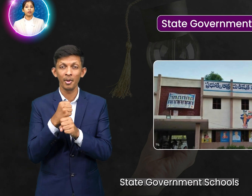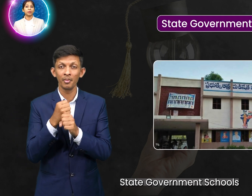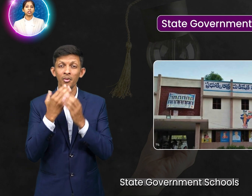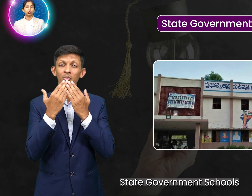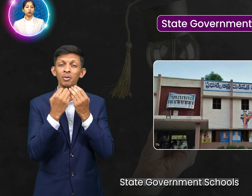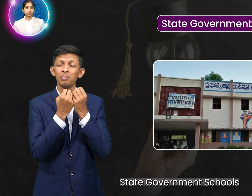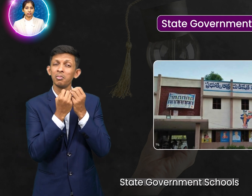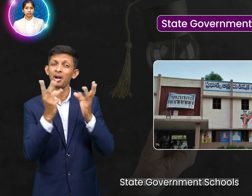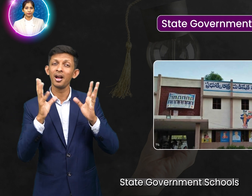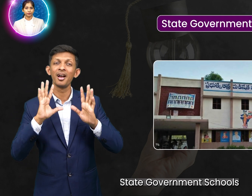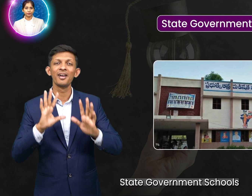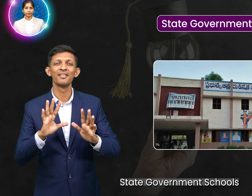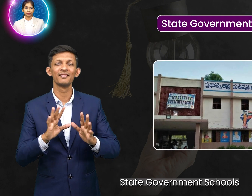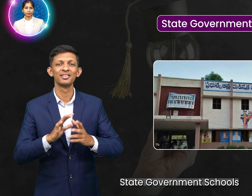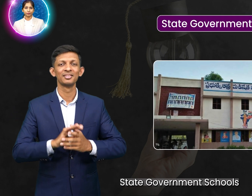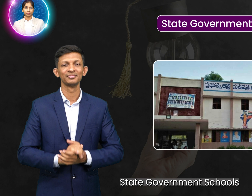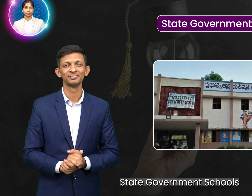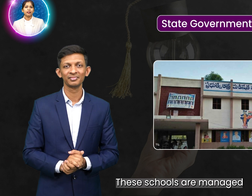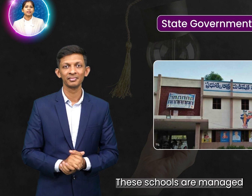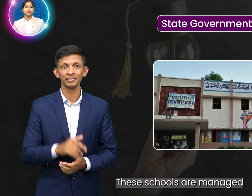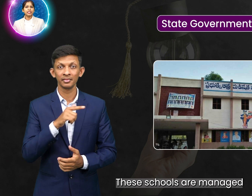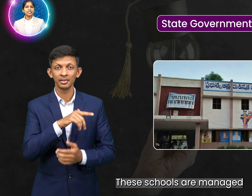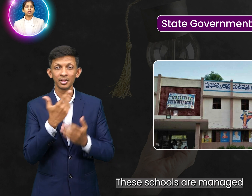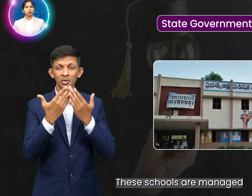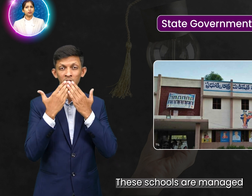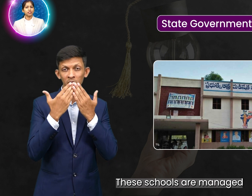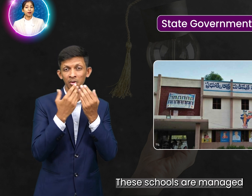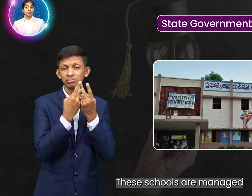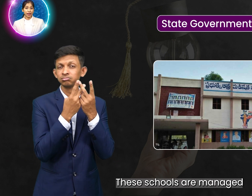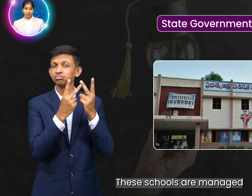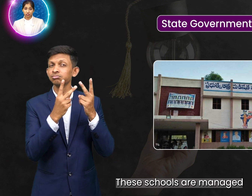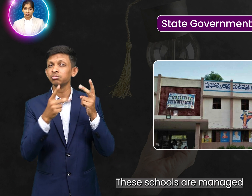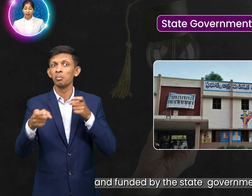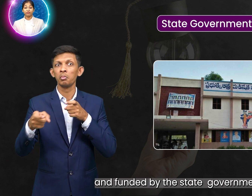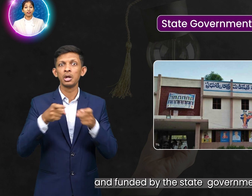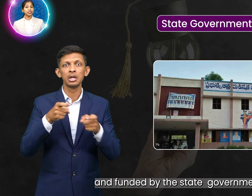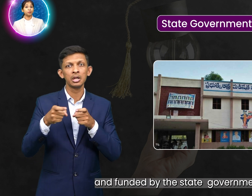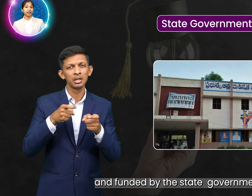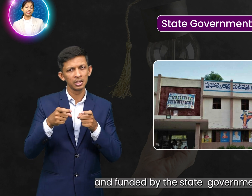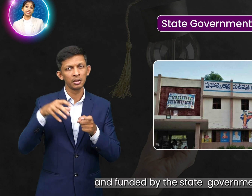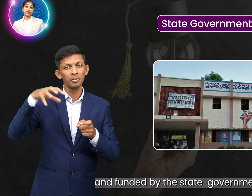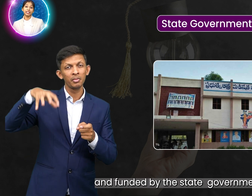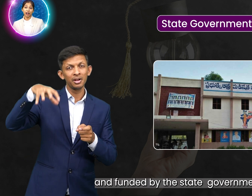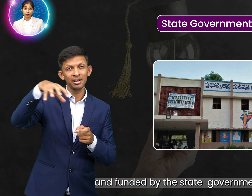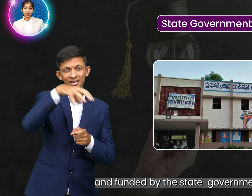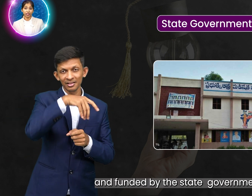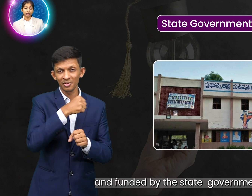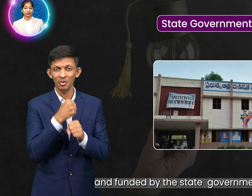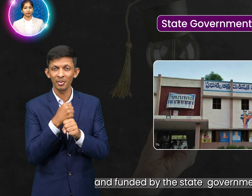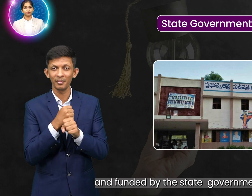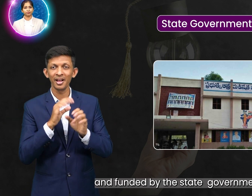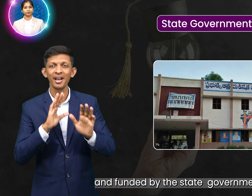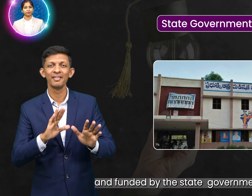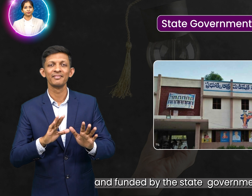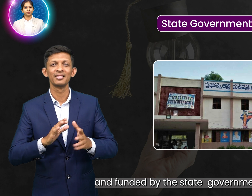State government schools. These schools are managed and funded by the state government.